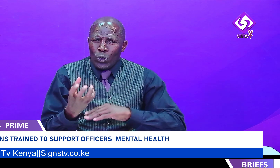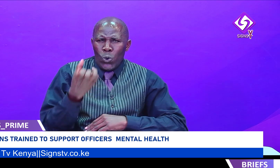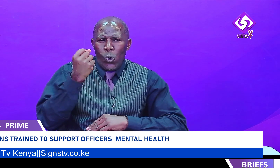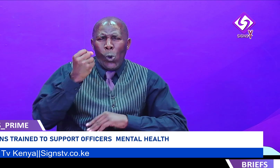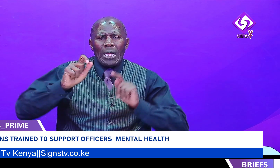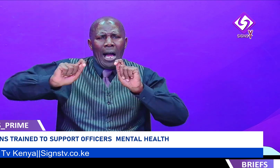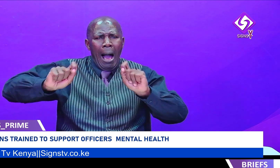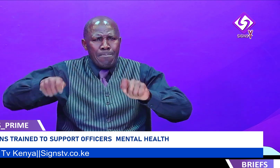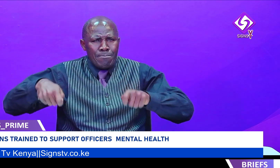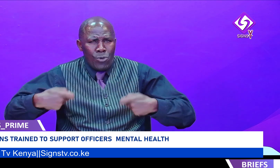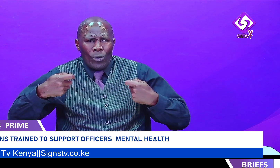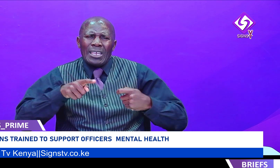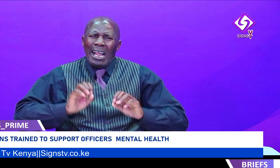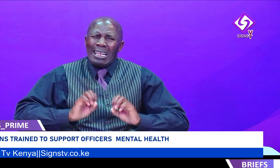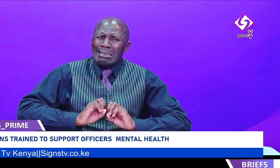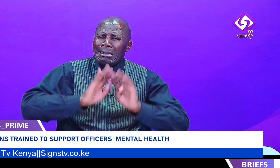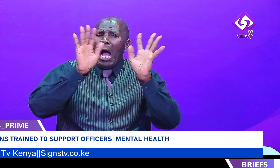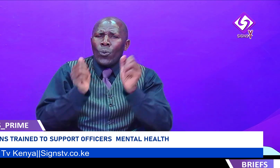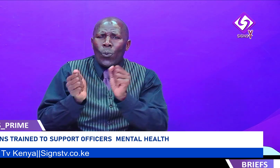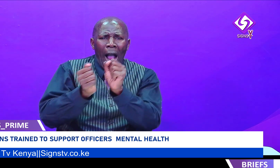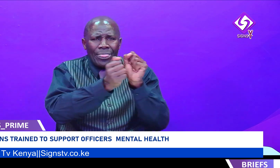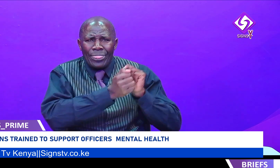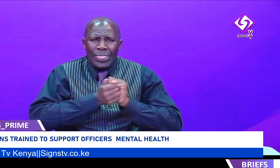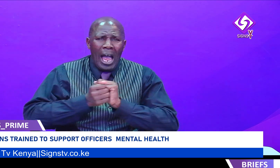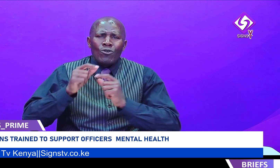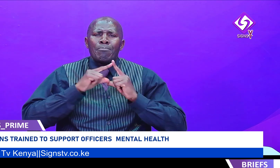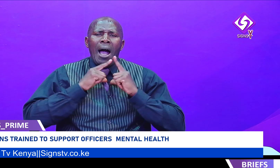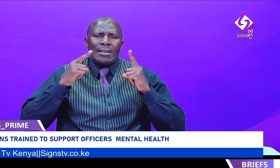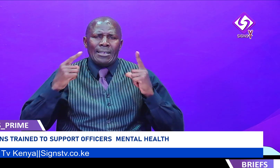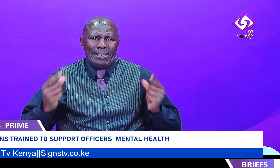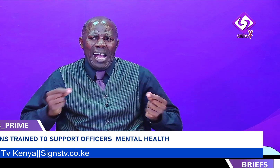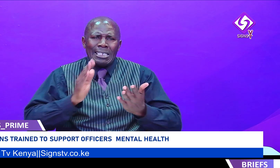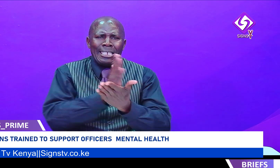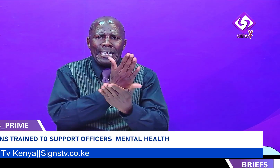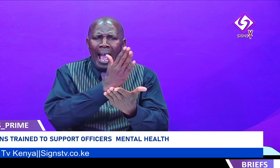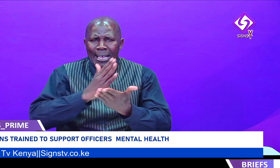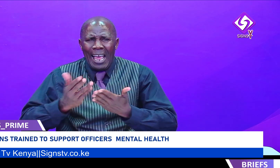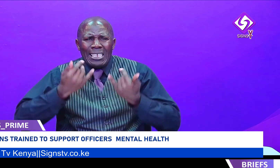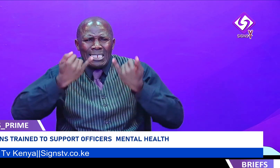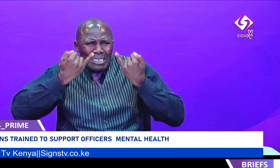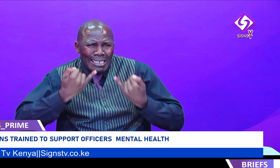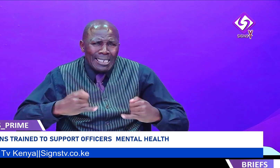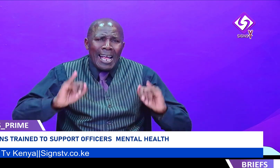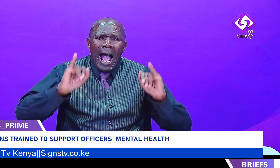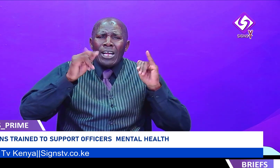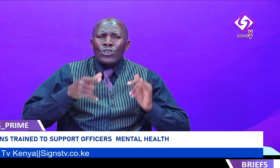The 3-day training held in Limuru brought together chaplains as part of efforts to